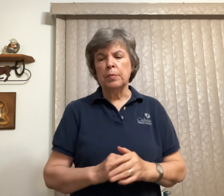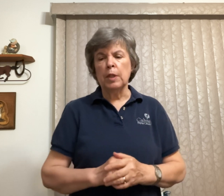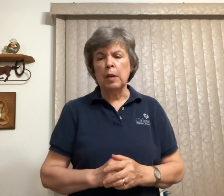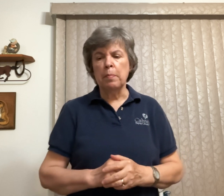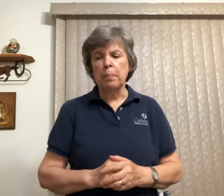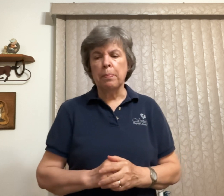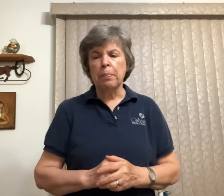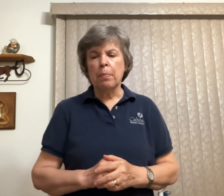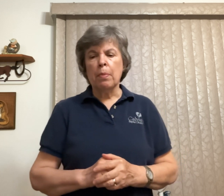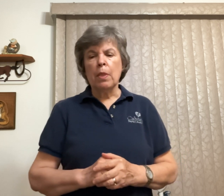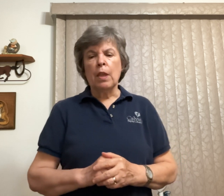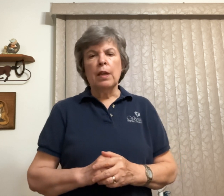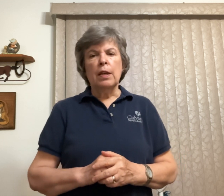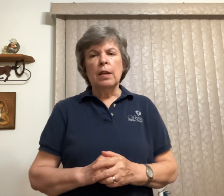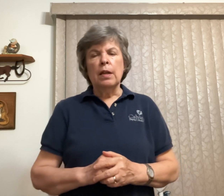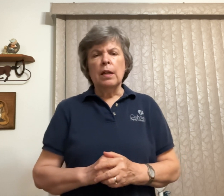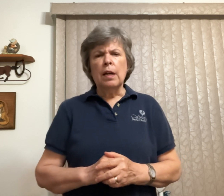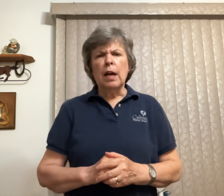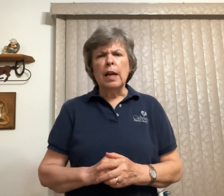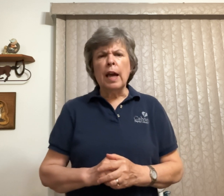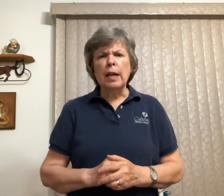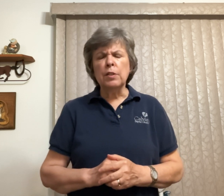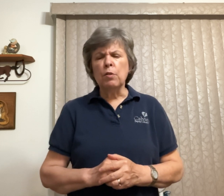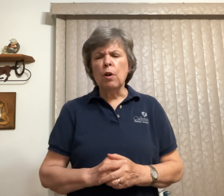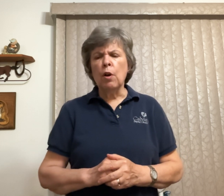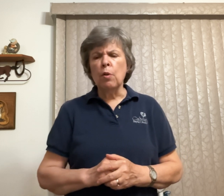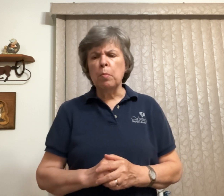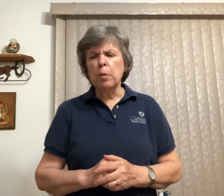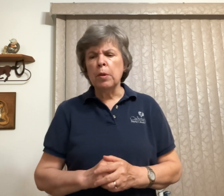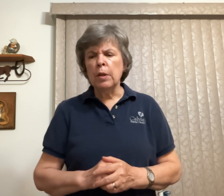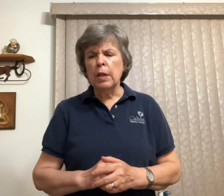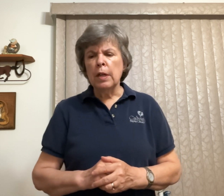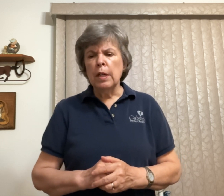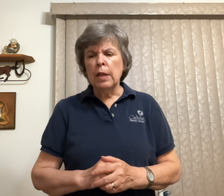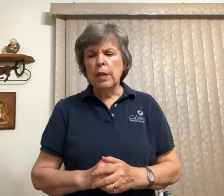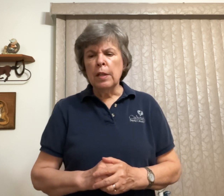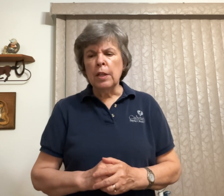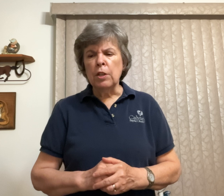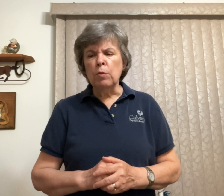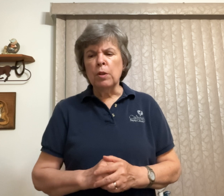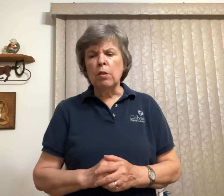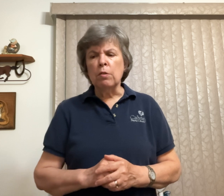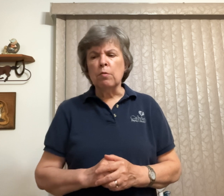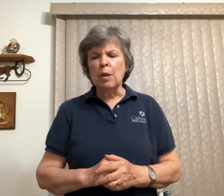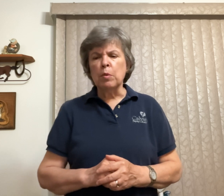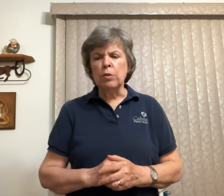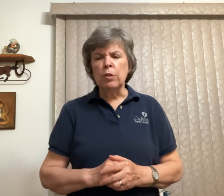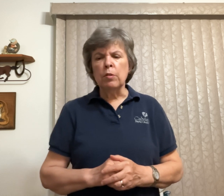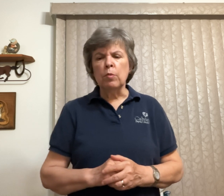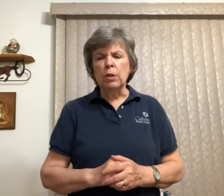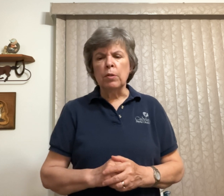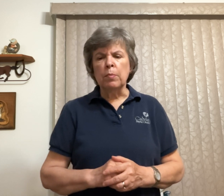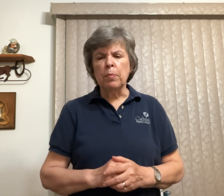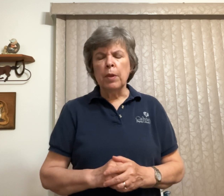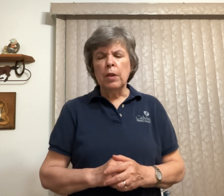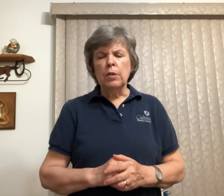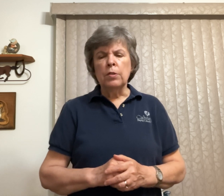Okay. I had no hope that you would own a rebel to your will.